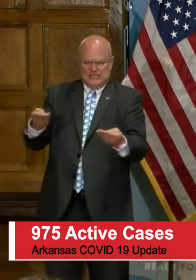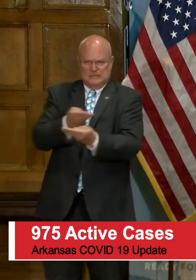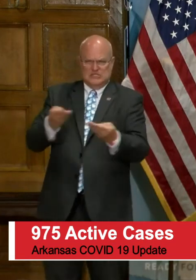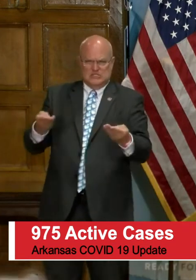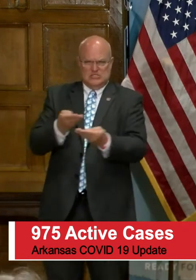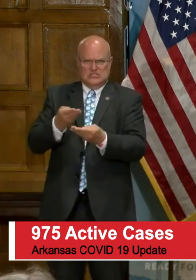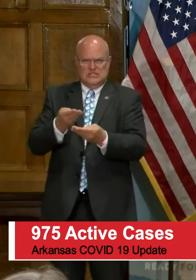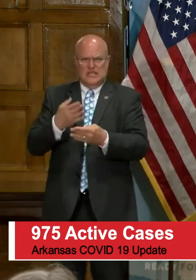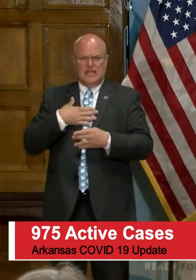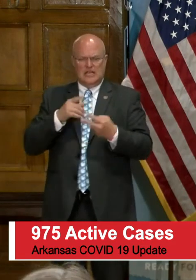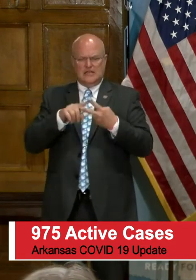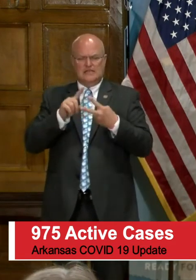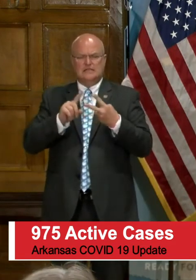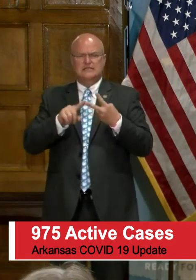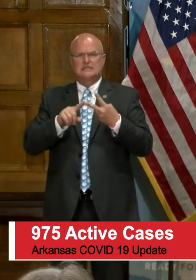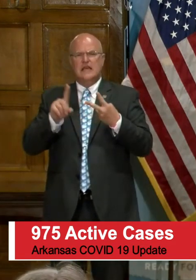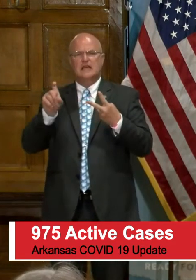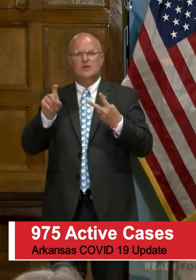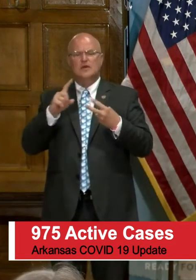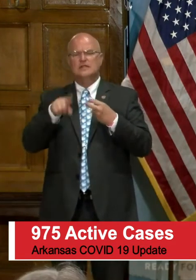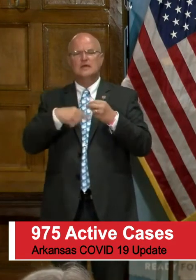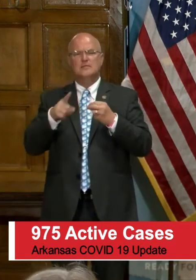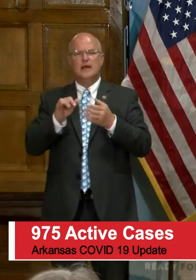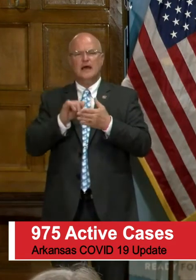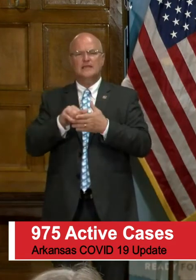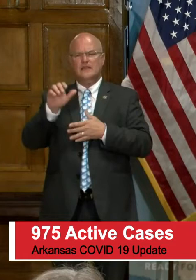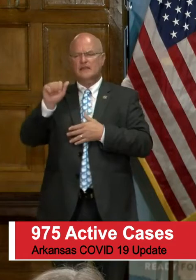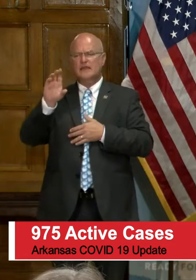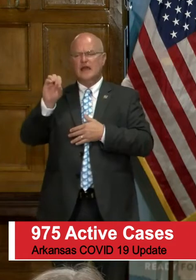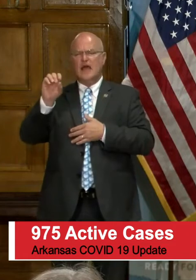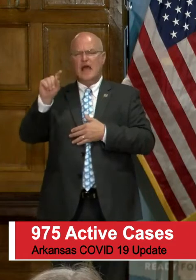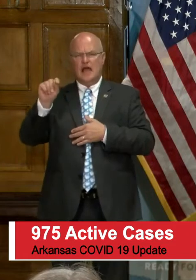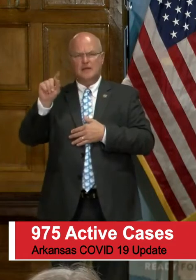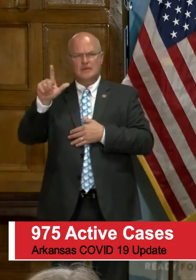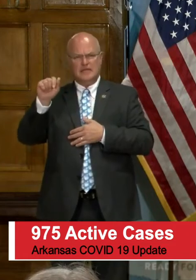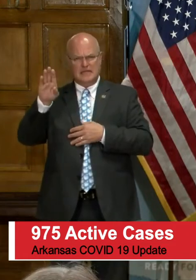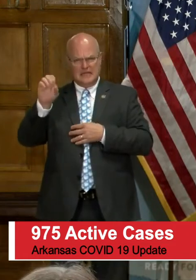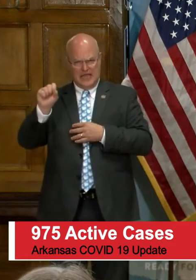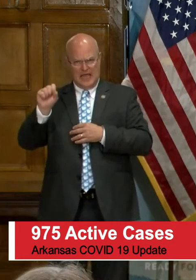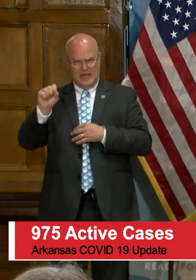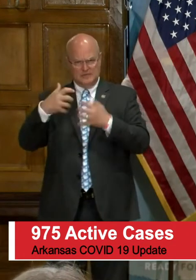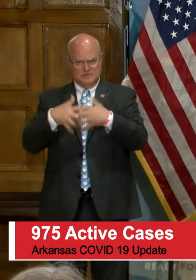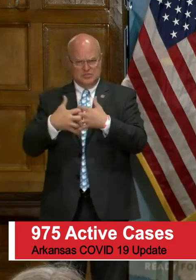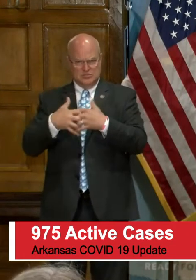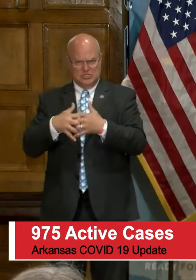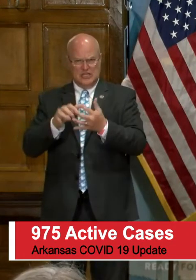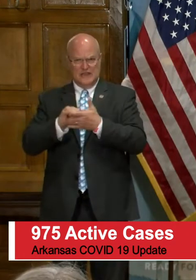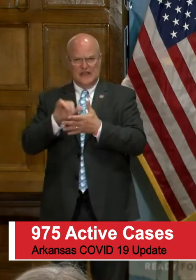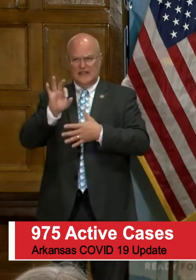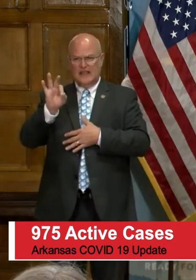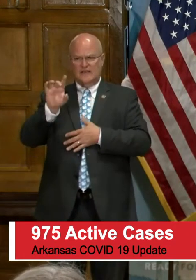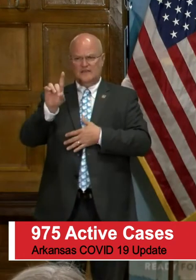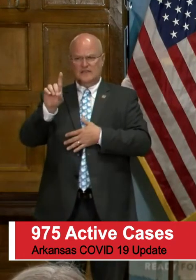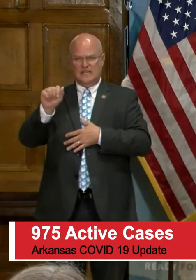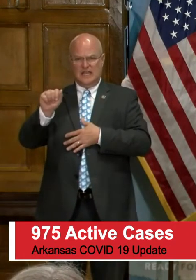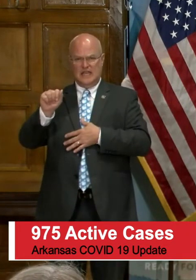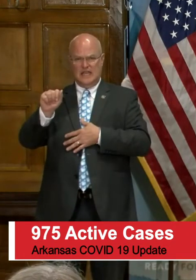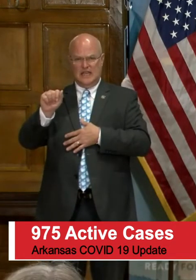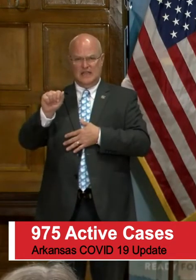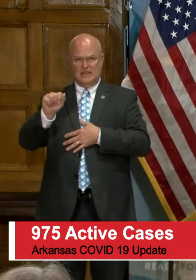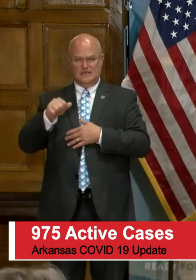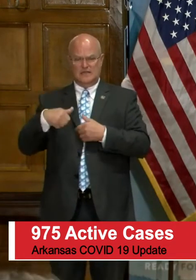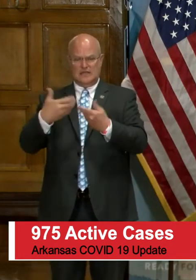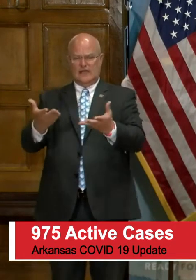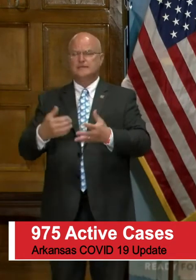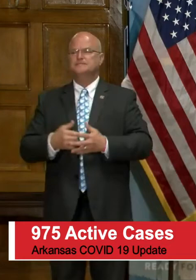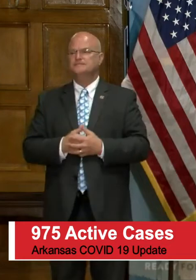transmission? And my other question is about the Abbott Labs machines that the FDA put a warning out about Dr.